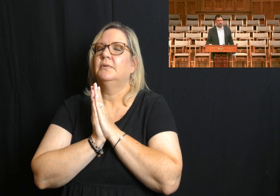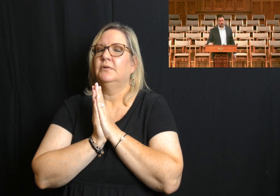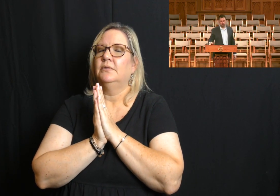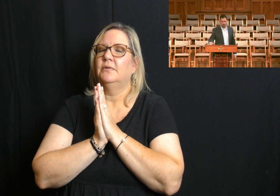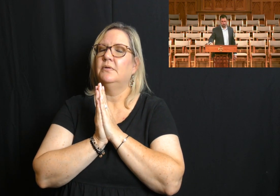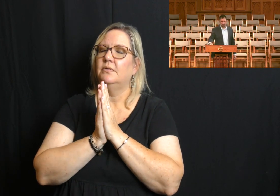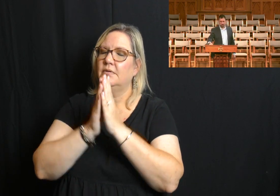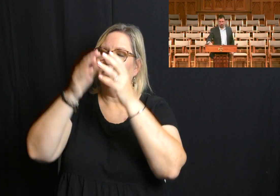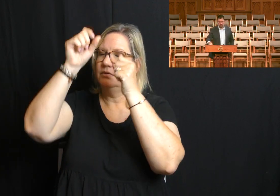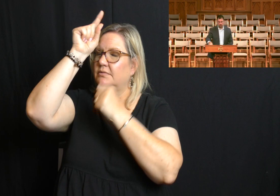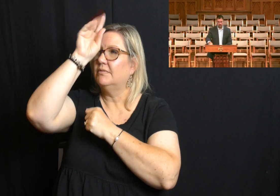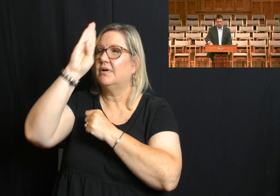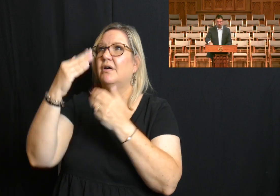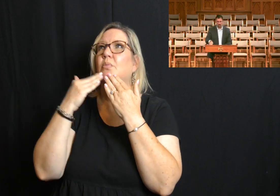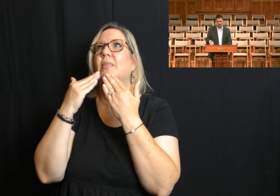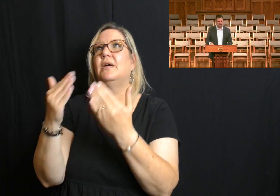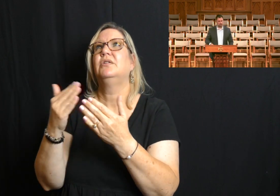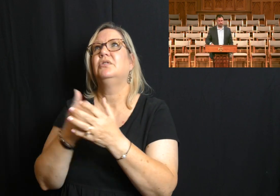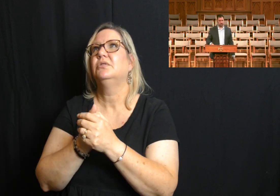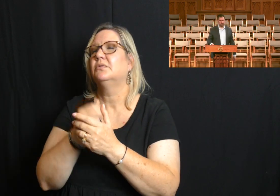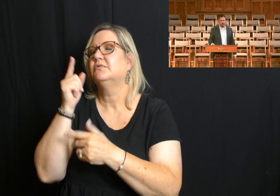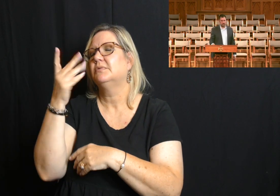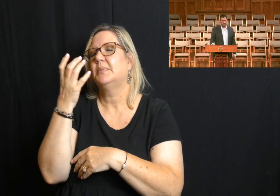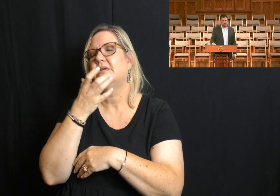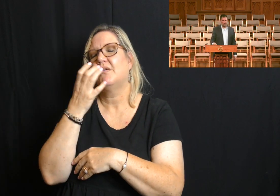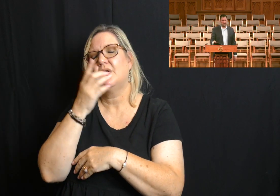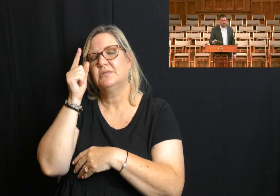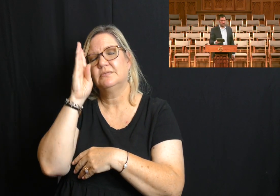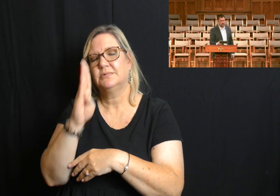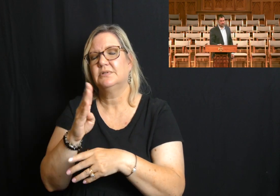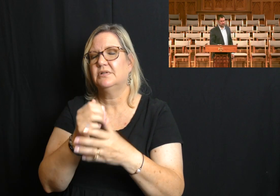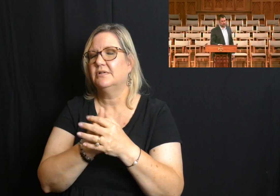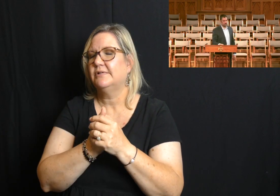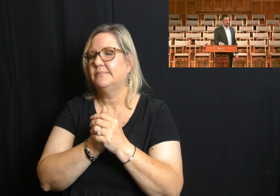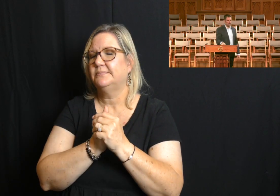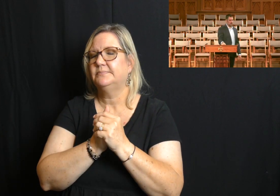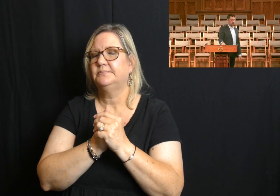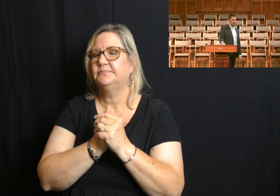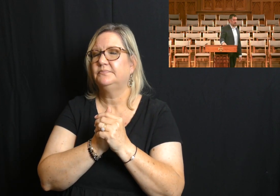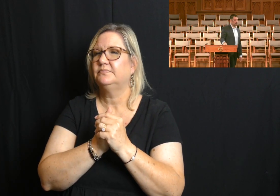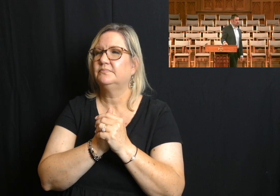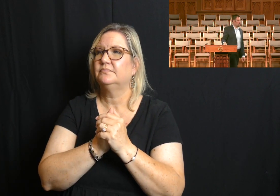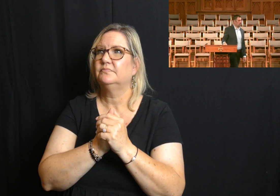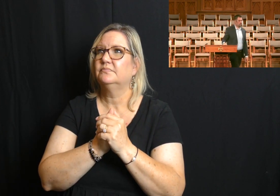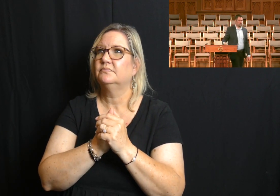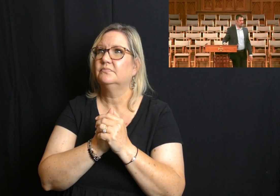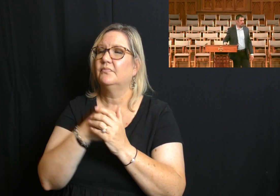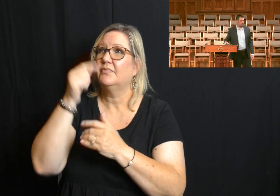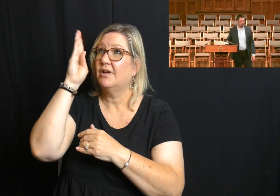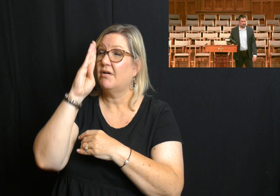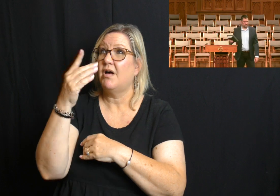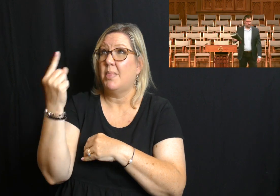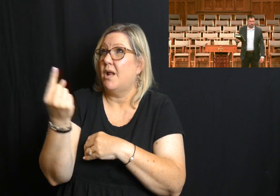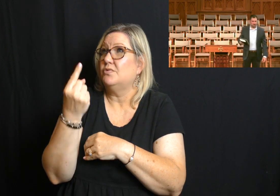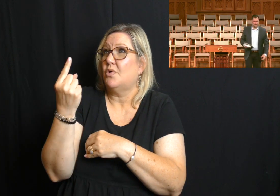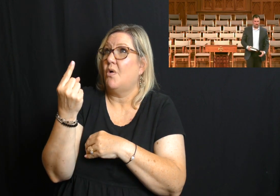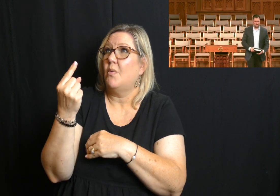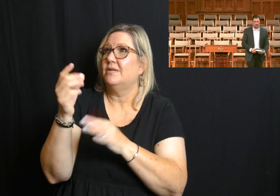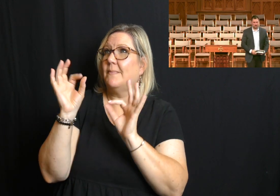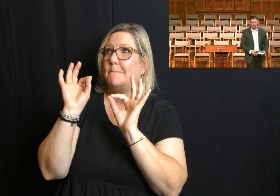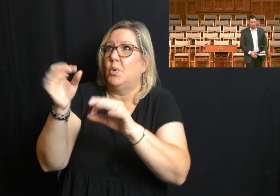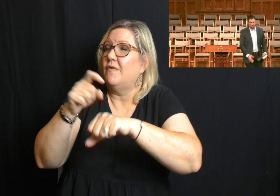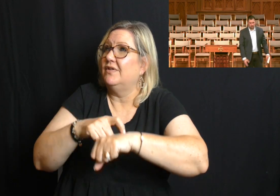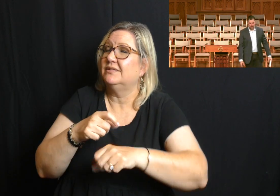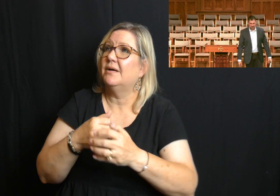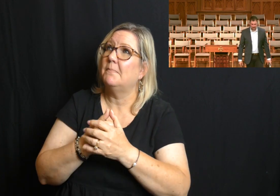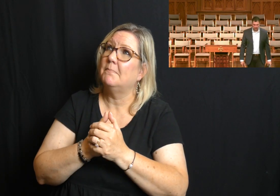Dear God, thank you. Thank you for being an awesome God. A God that is always on time. A God